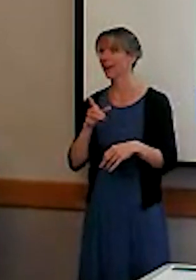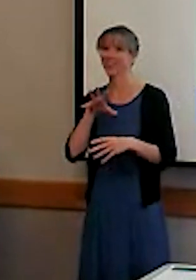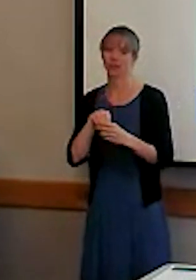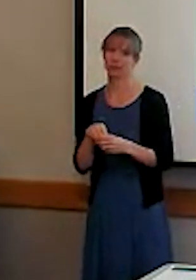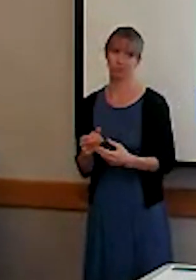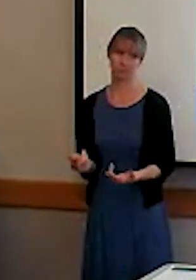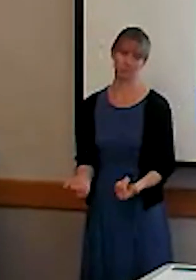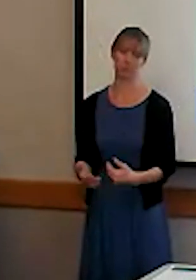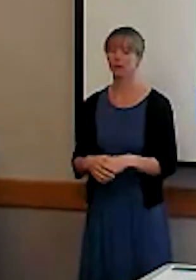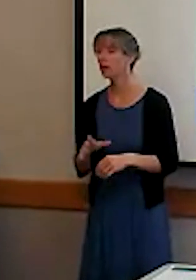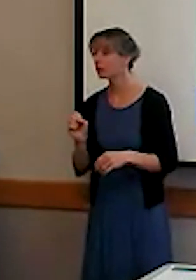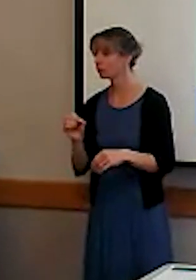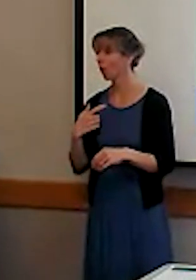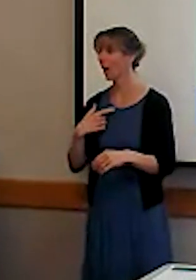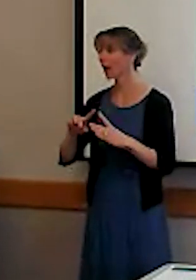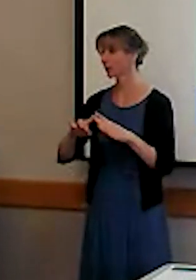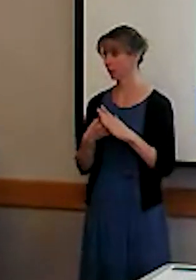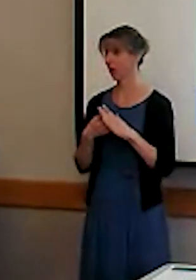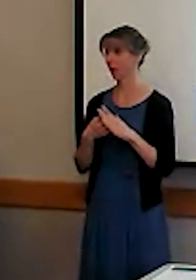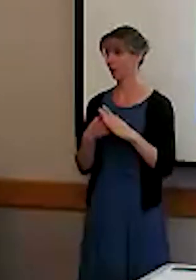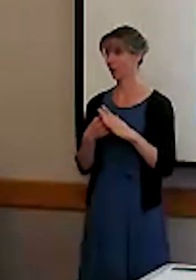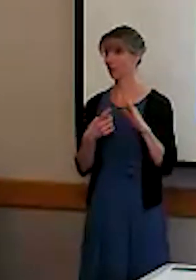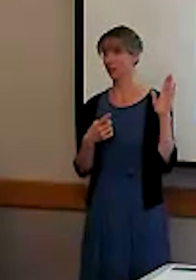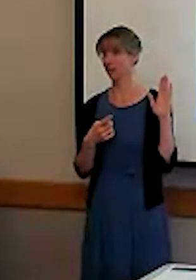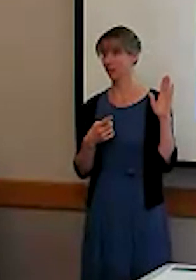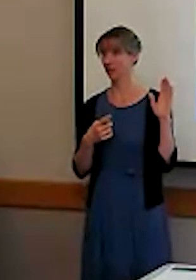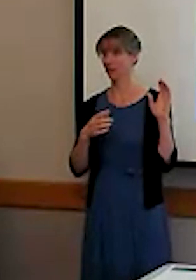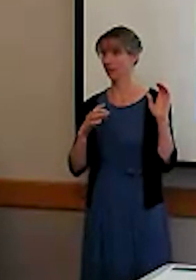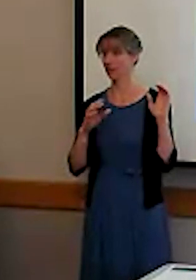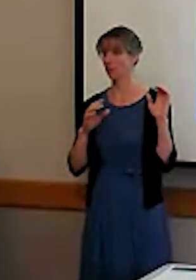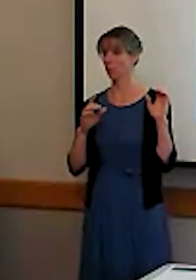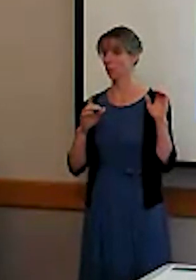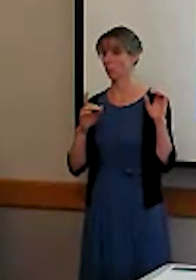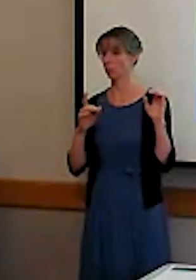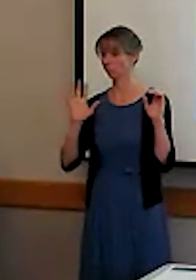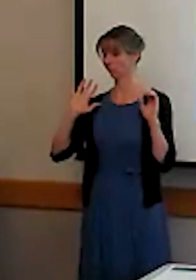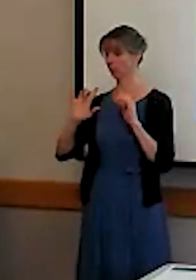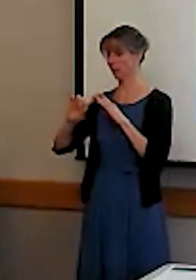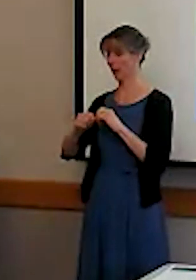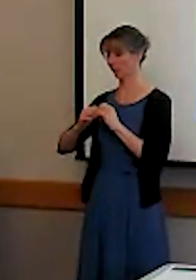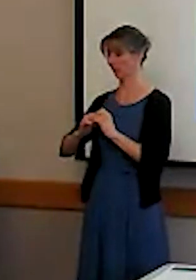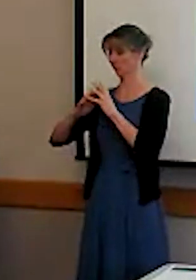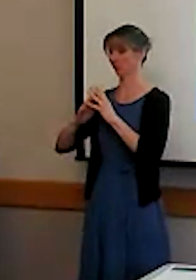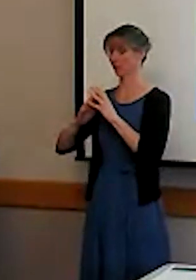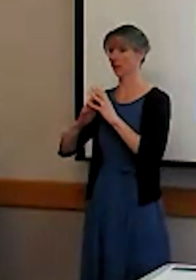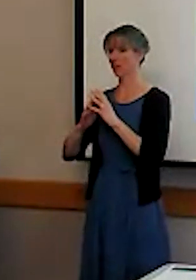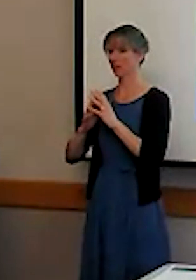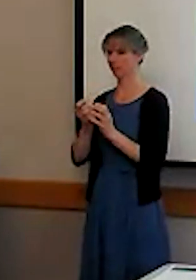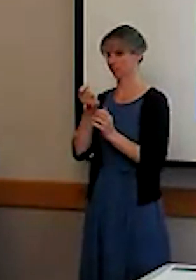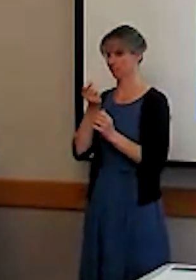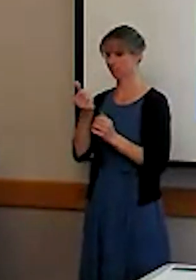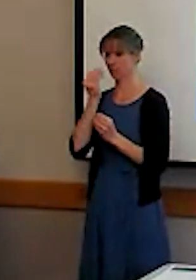inclusive. So I started this. When I started, there wasn't much information on how to